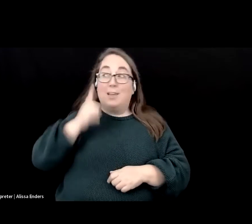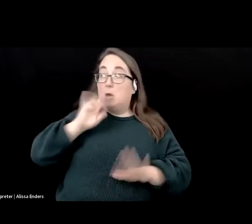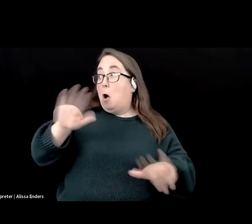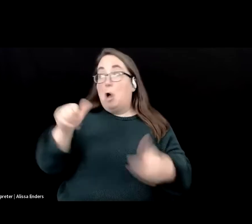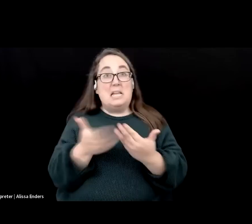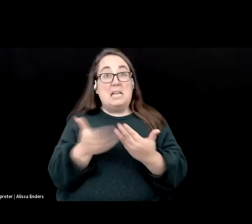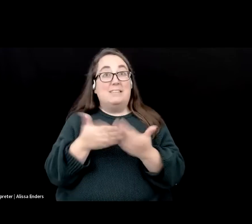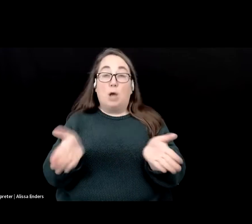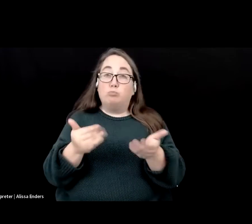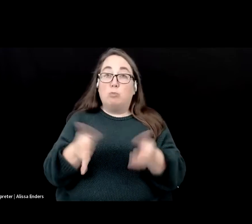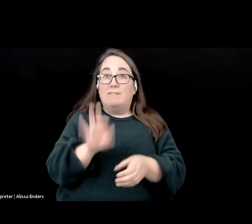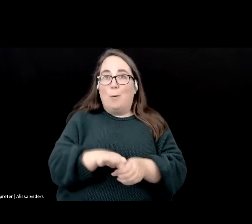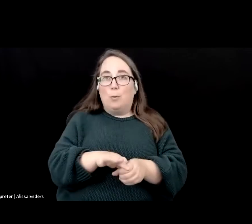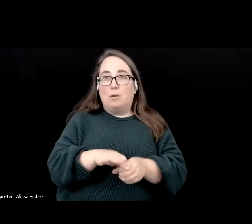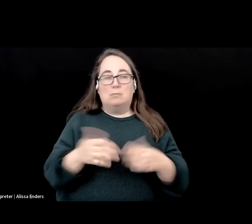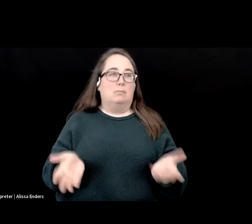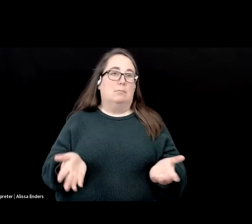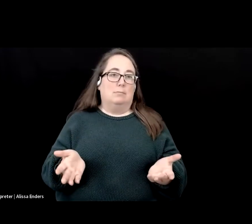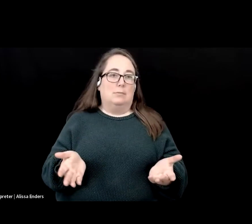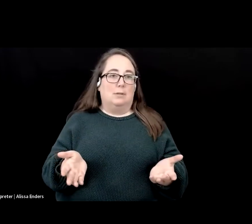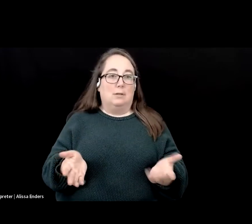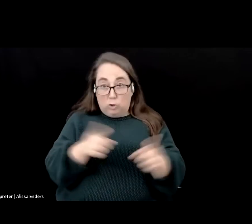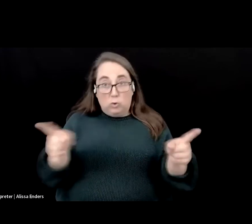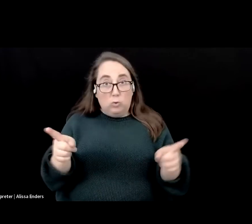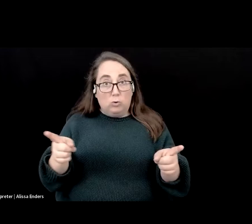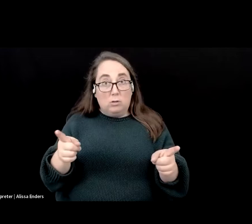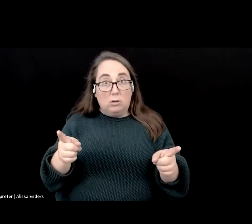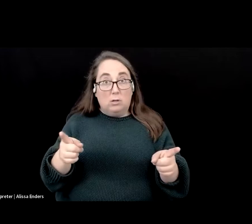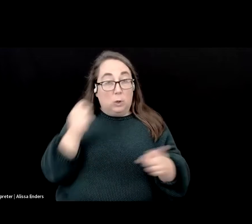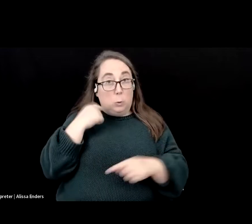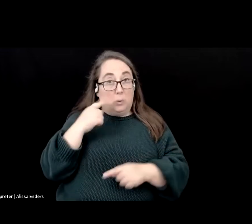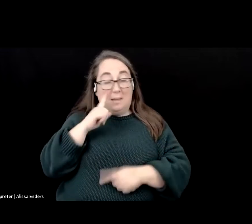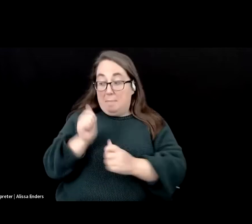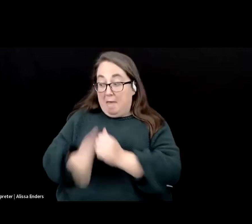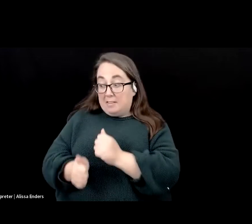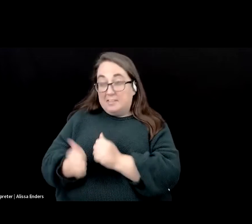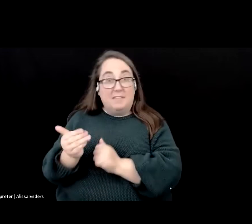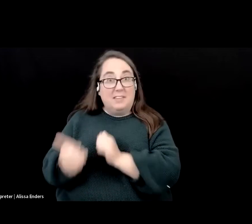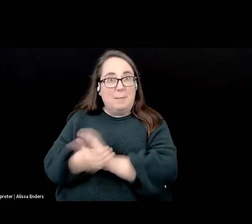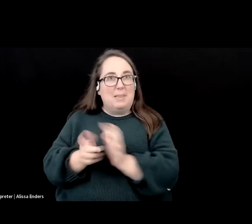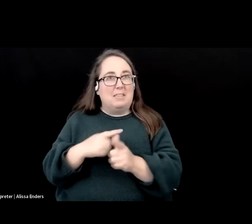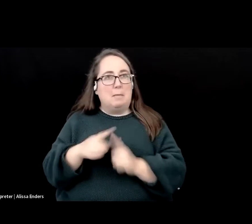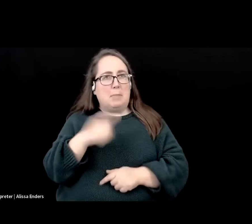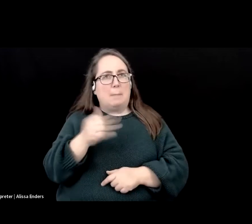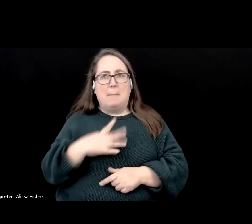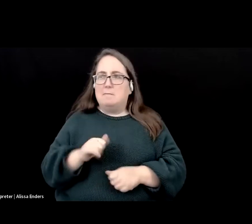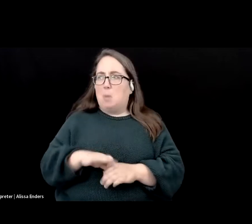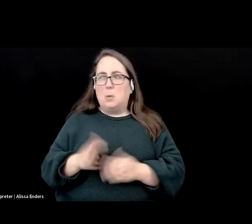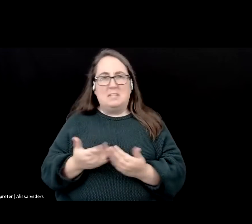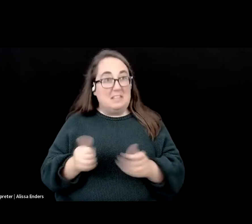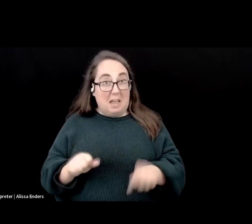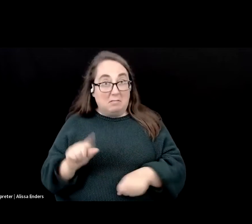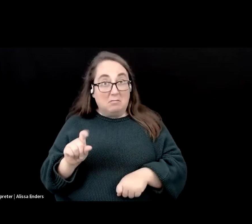to successfully use that right to vote. I'll ask you guys. Raise your hand if you think Black men were able to use the right to vote successfully during Reconstruction. Raise your